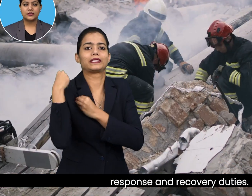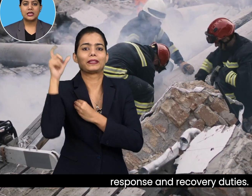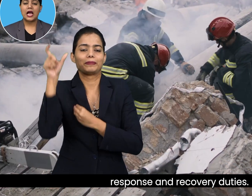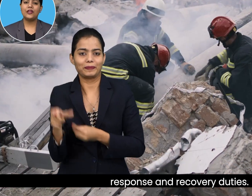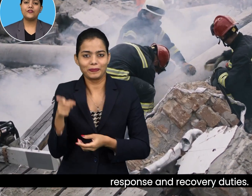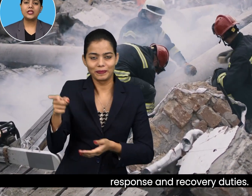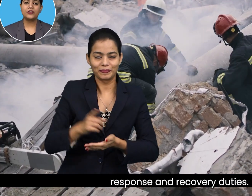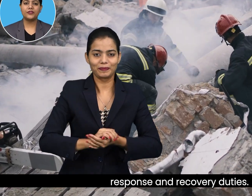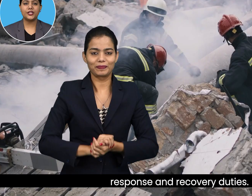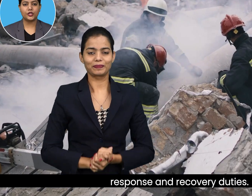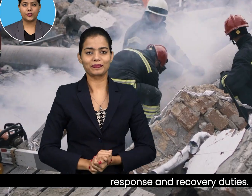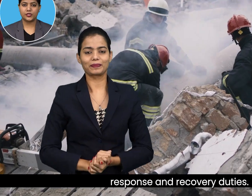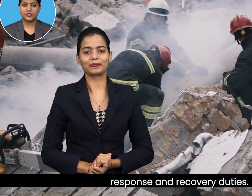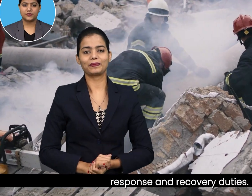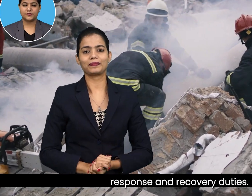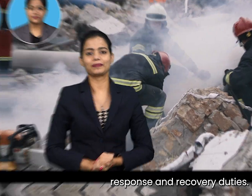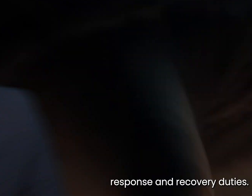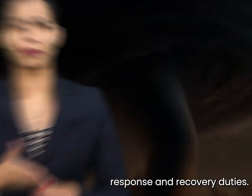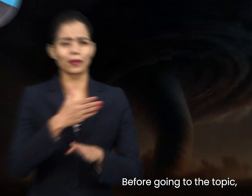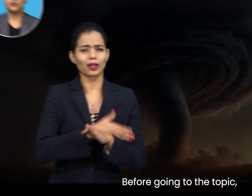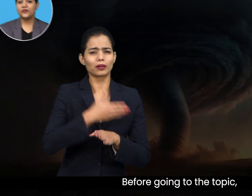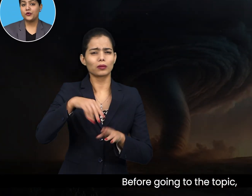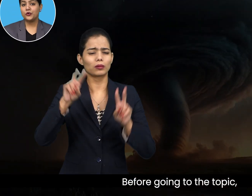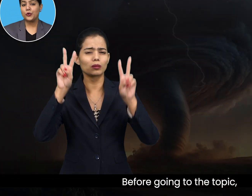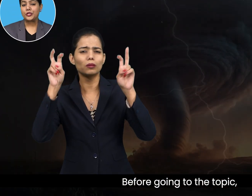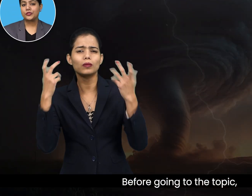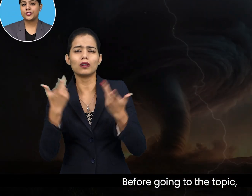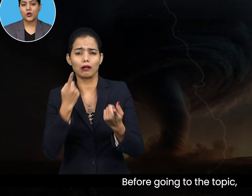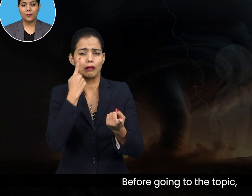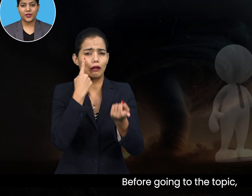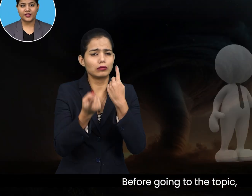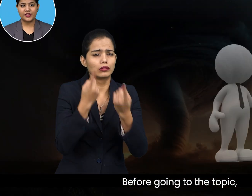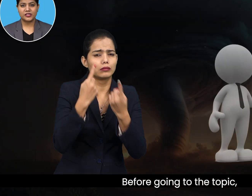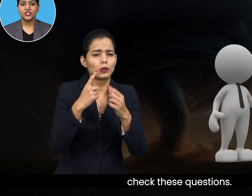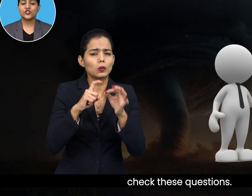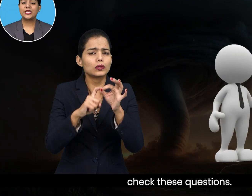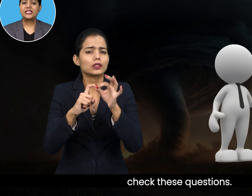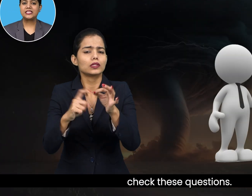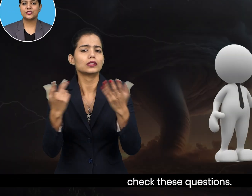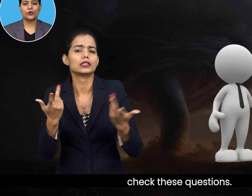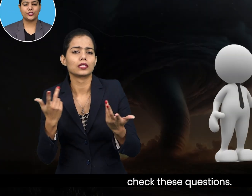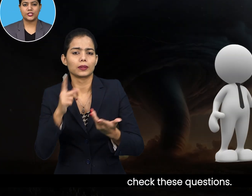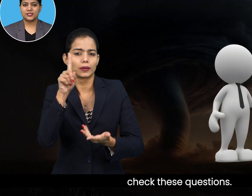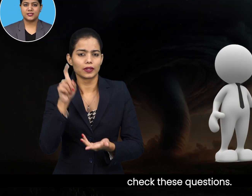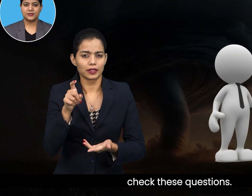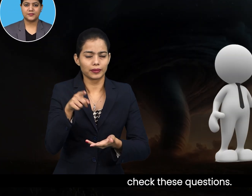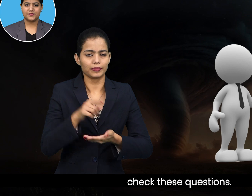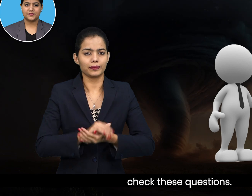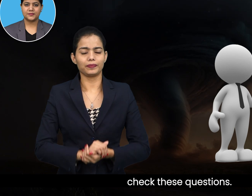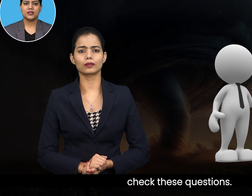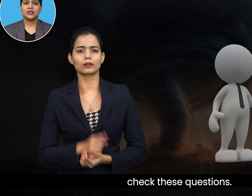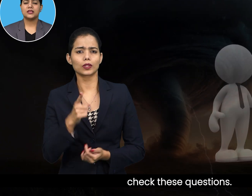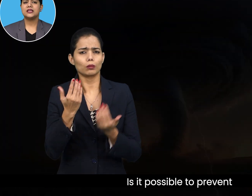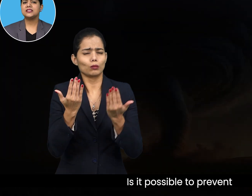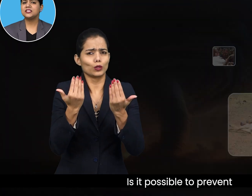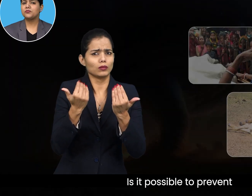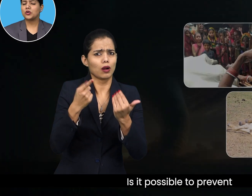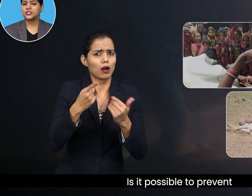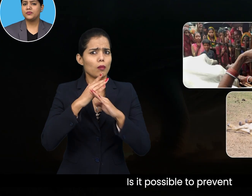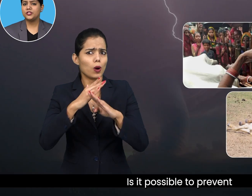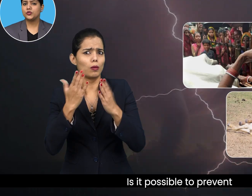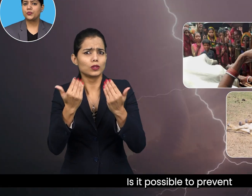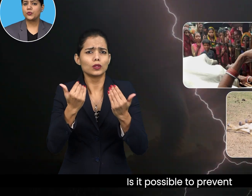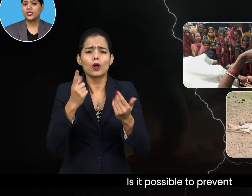response, and recovery duties. Before going to the topic, check these questions. Is